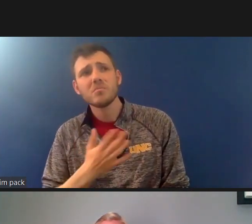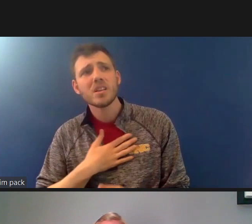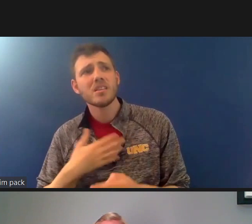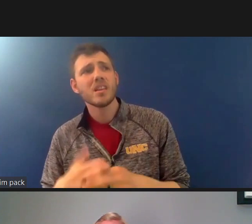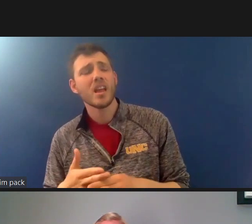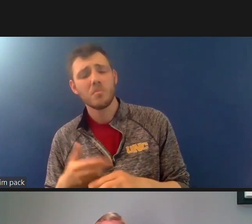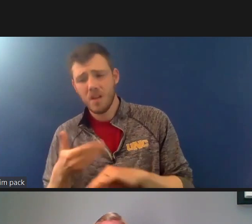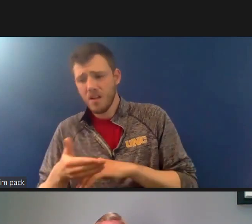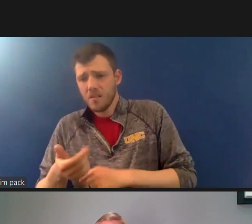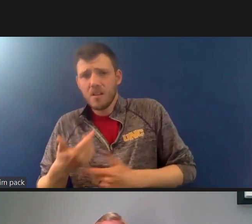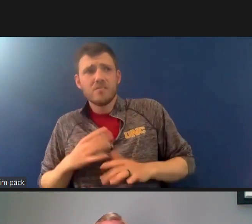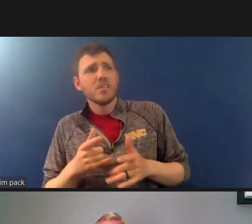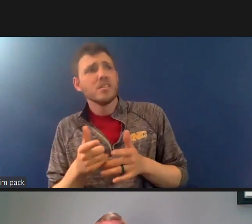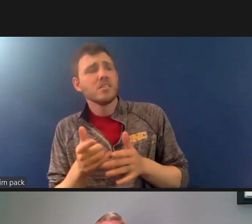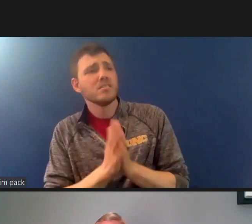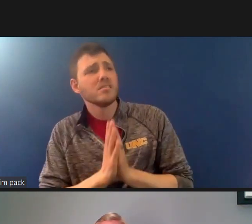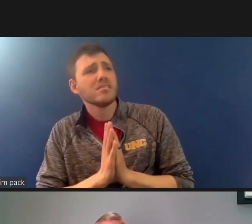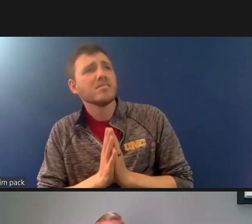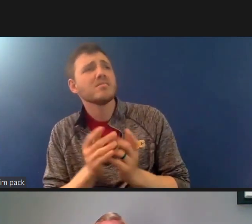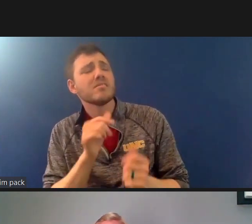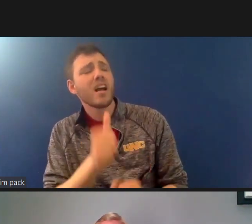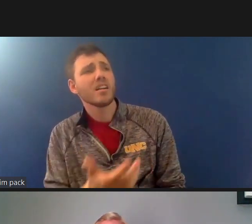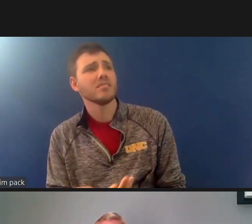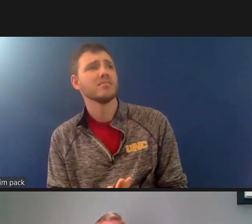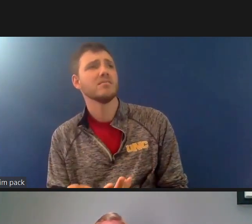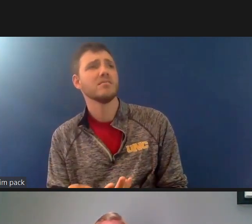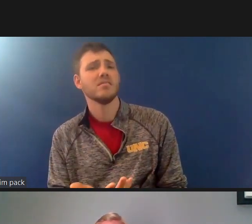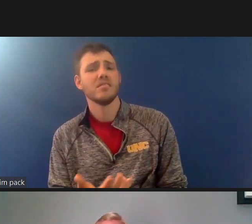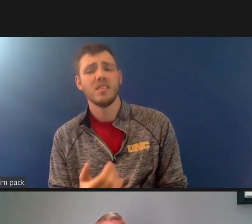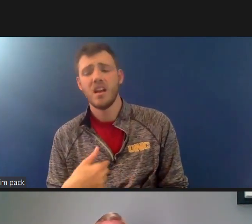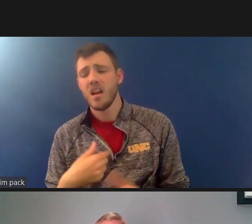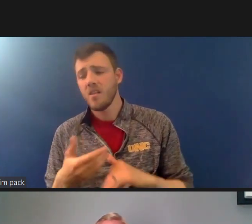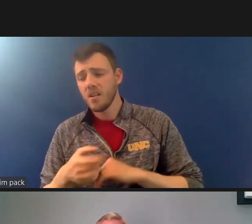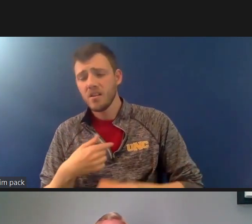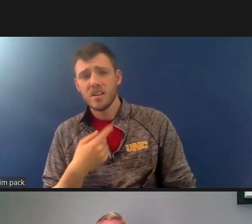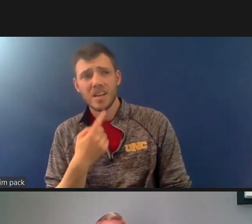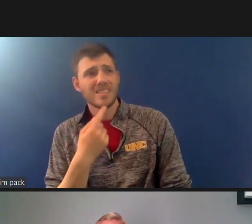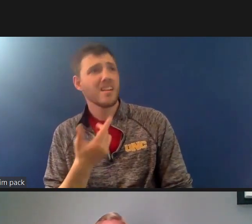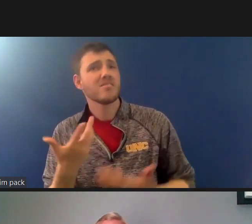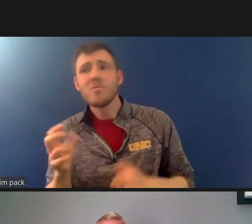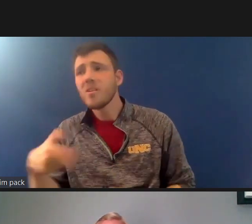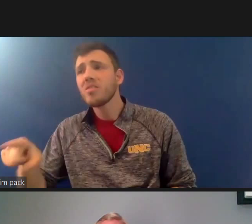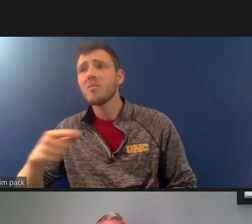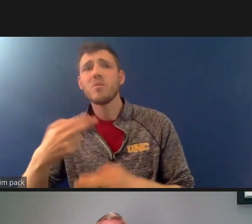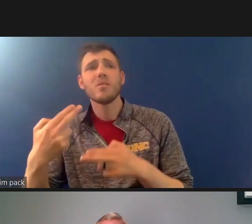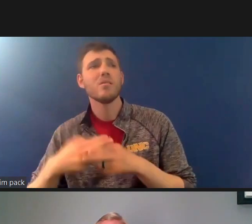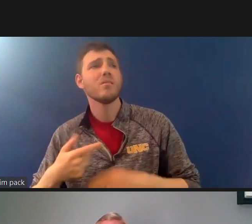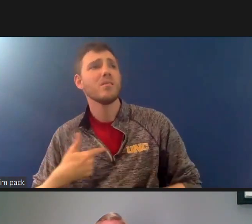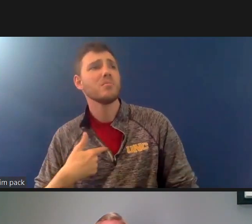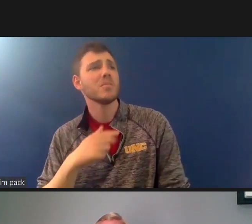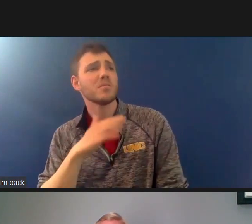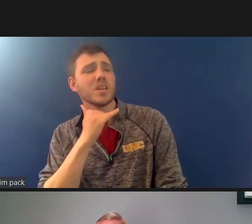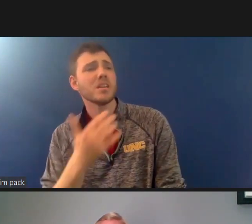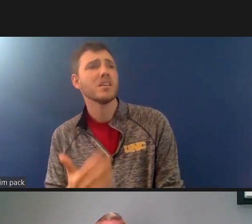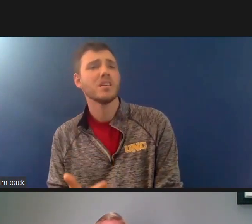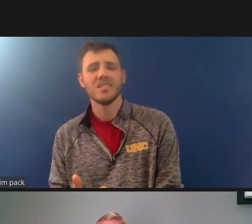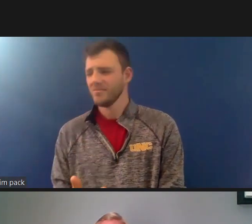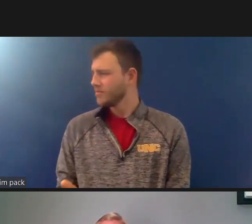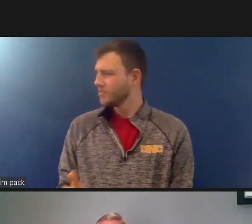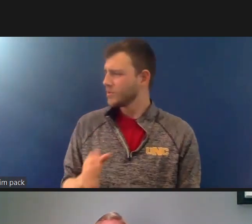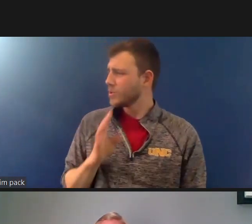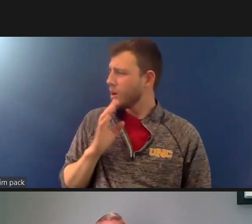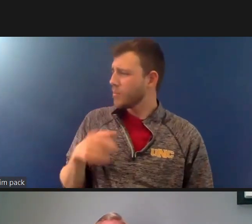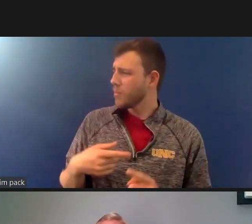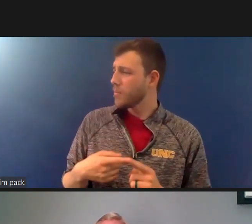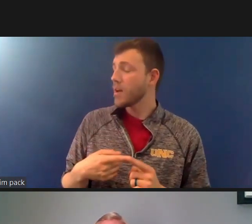His face flushed. His mouth trembled. After I said I didn't want. What on earth are you talking about?